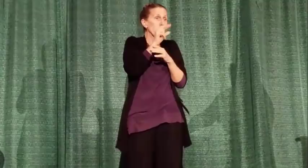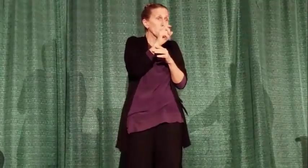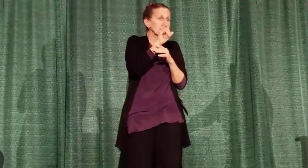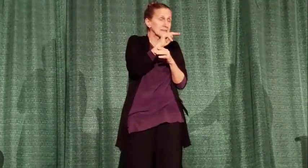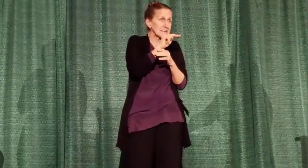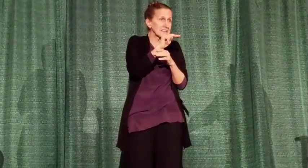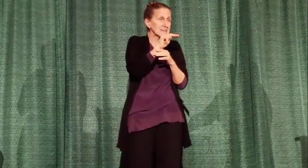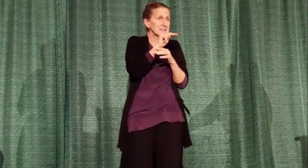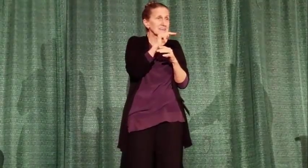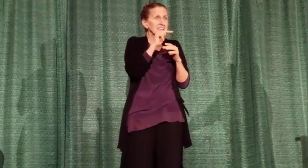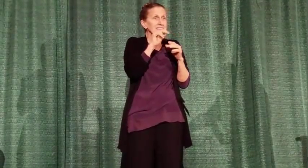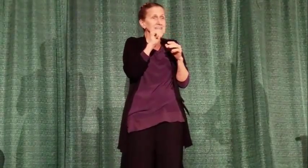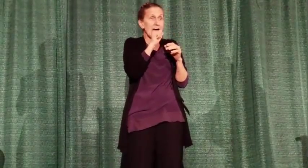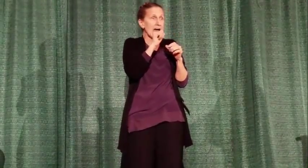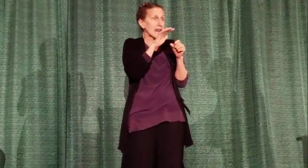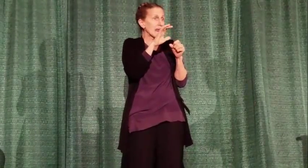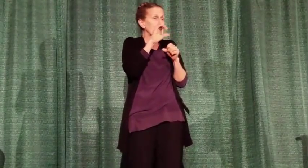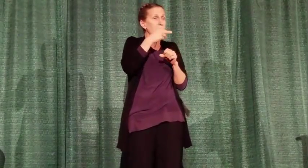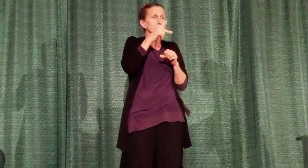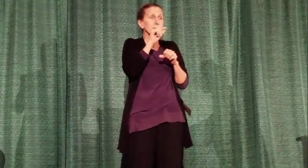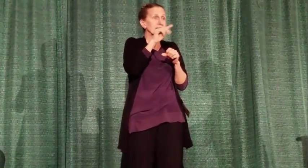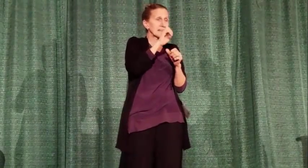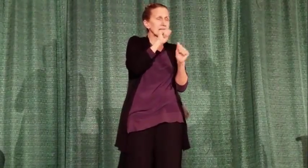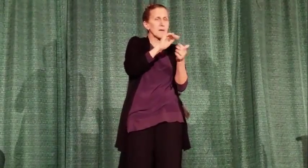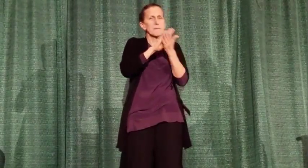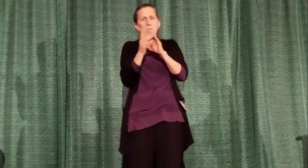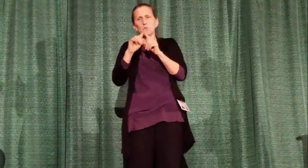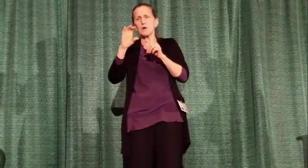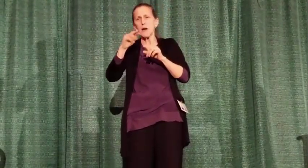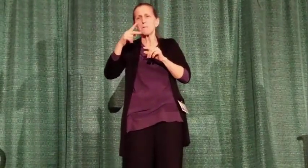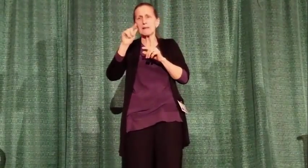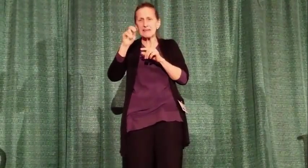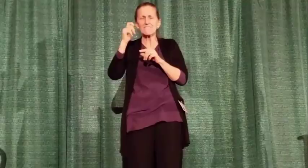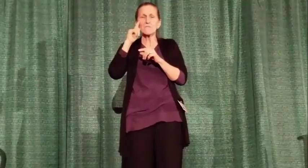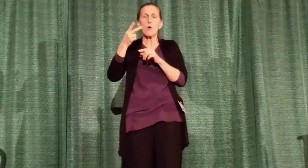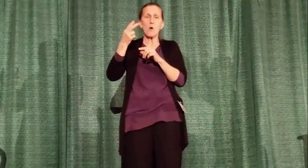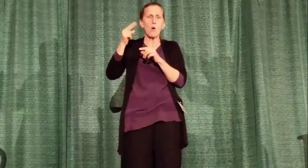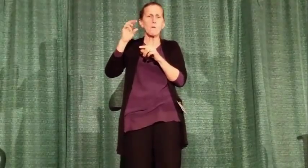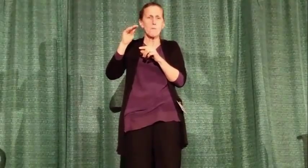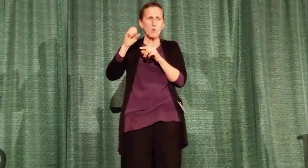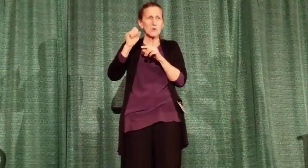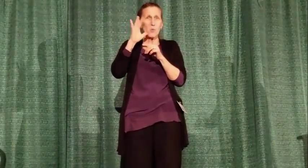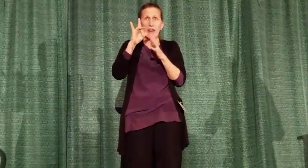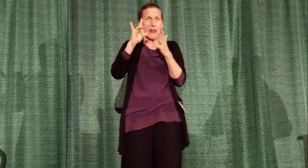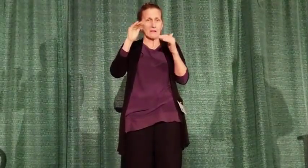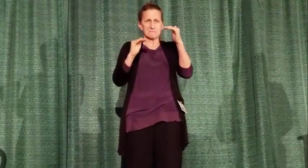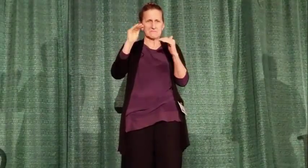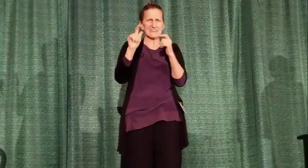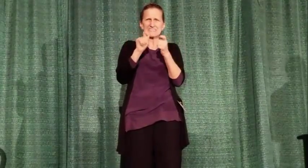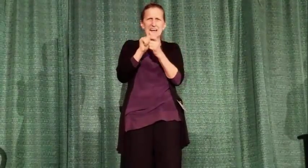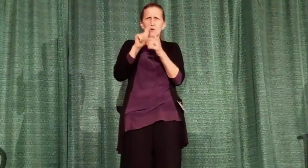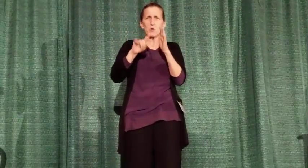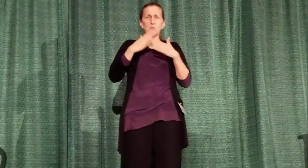as biologically complete into biologically complete proteins to make the hormones it needs. But it'll make the exact amount of hormones it needs. When you take an